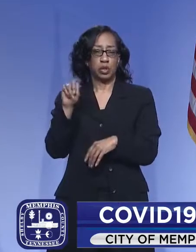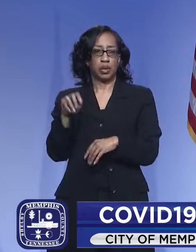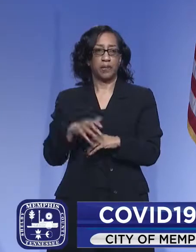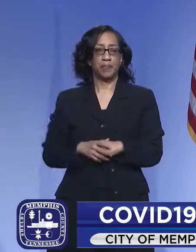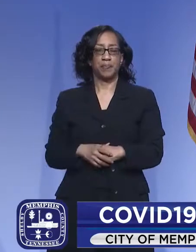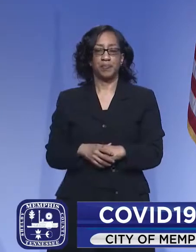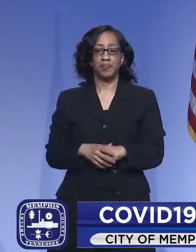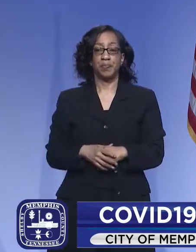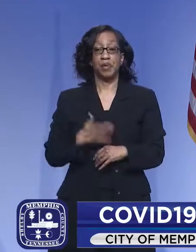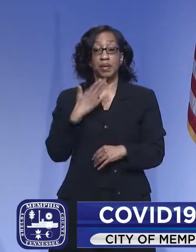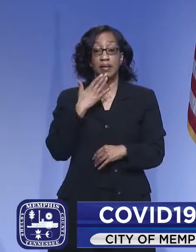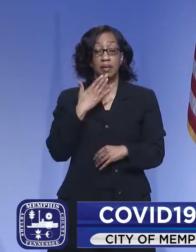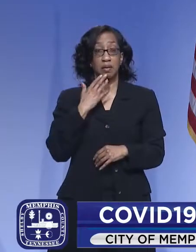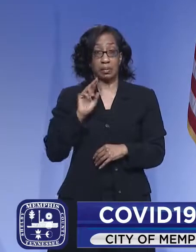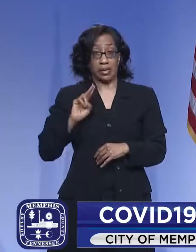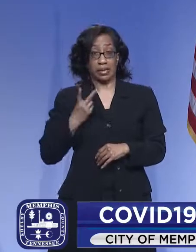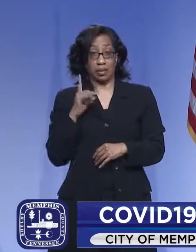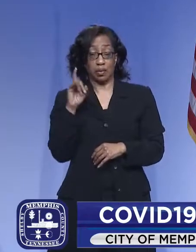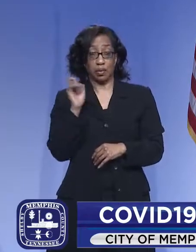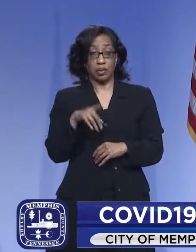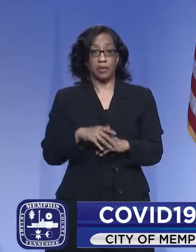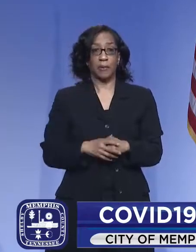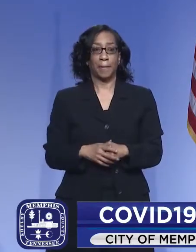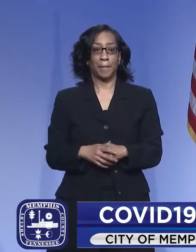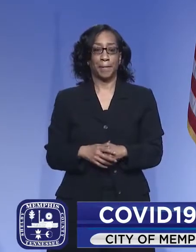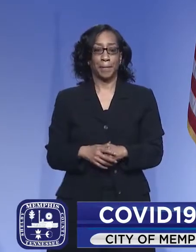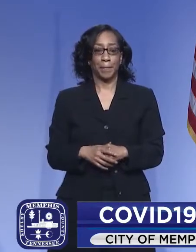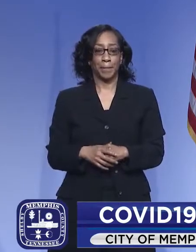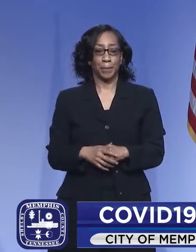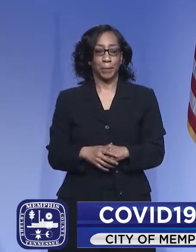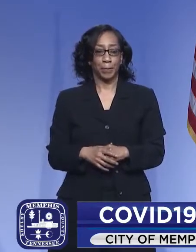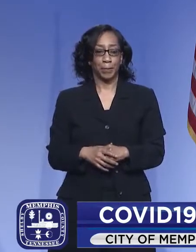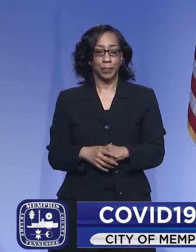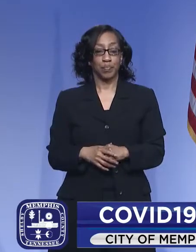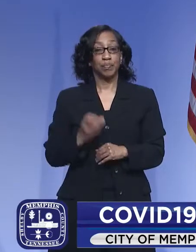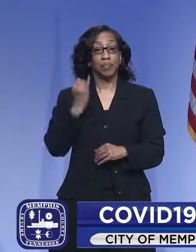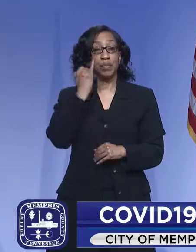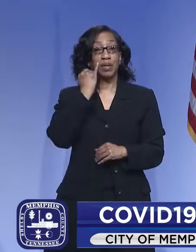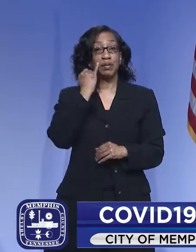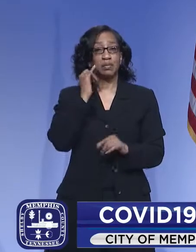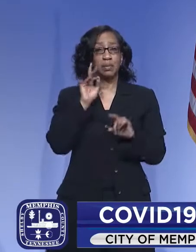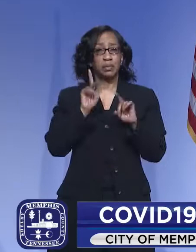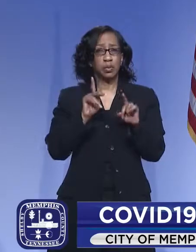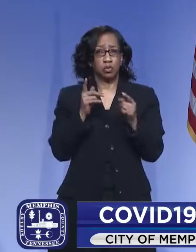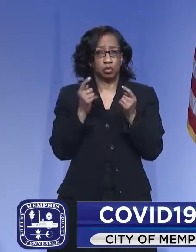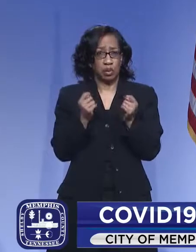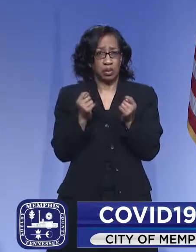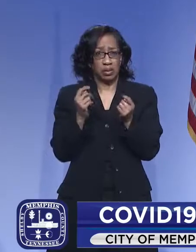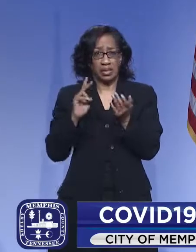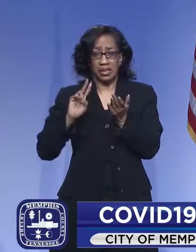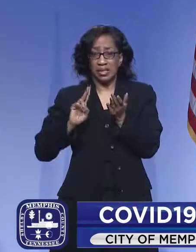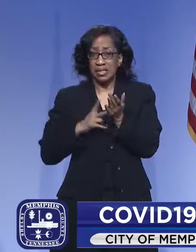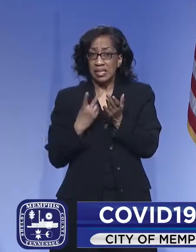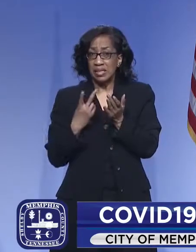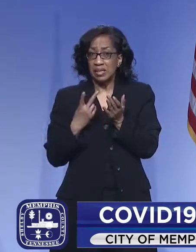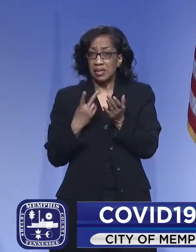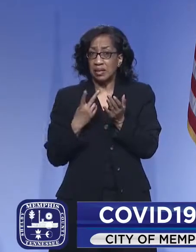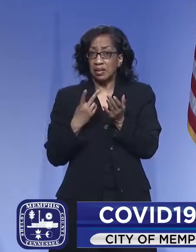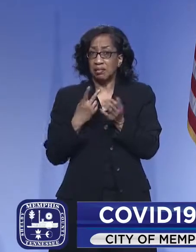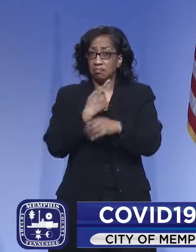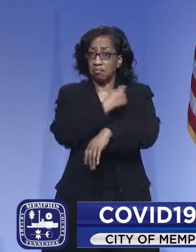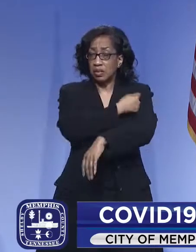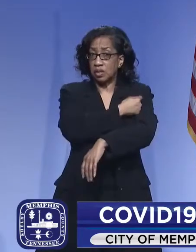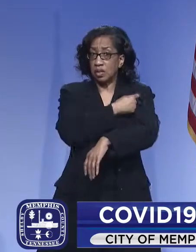Thank you. And my follow-up, so this doesn't present any issues for people who may be trying to get that second dose of that if it